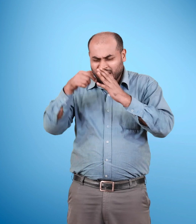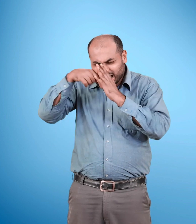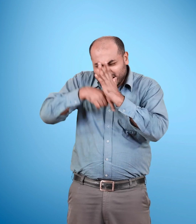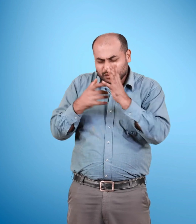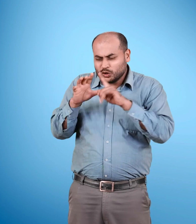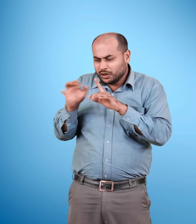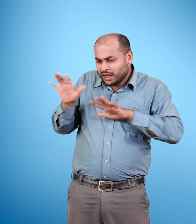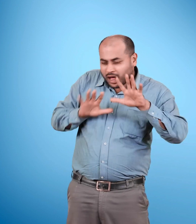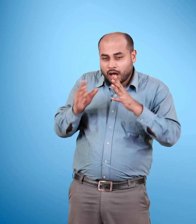it.